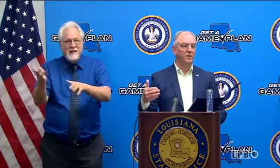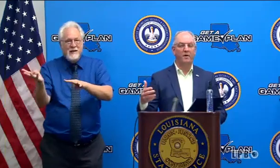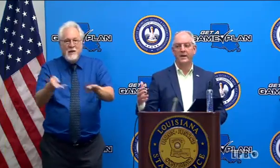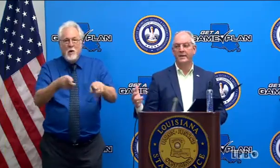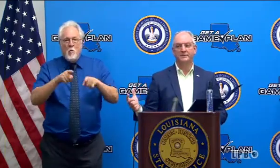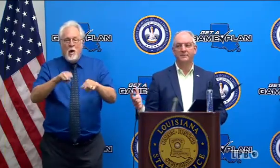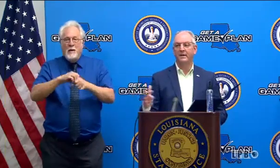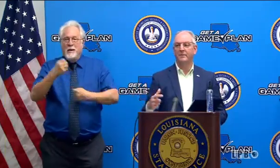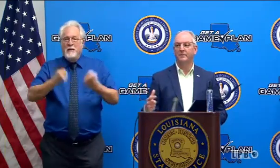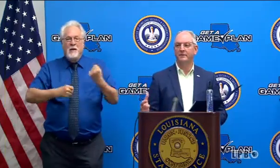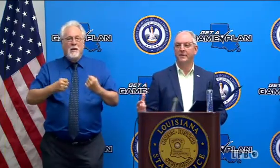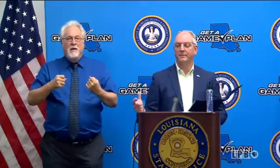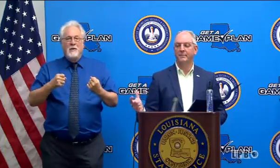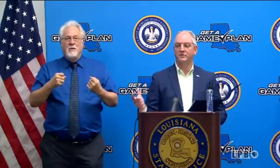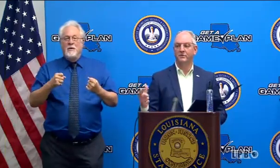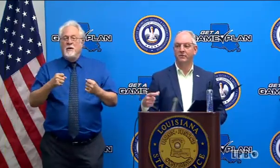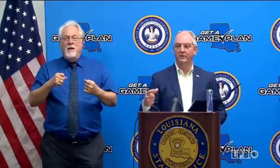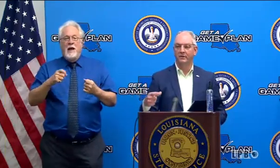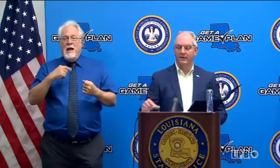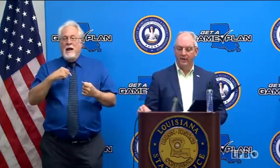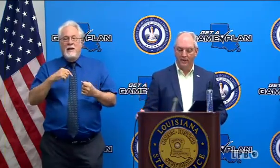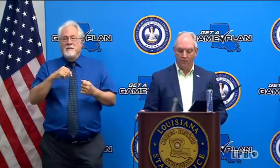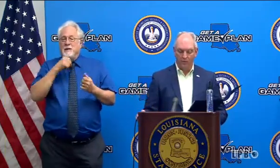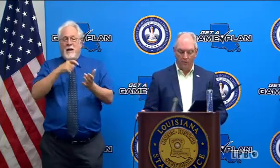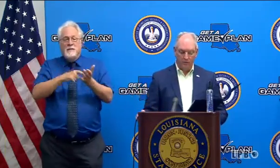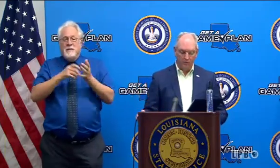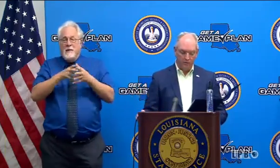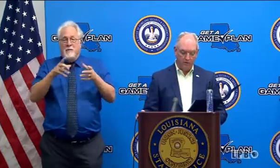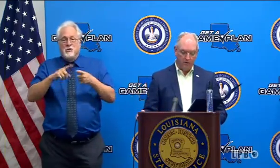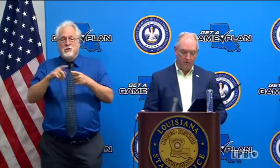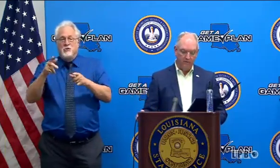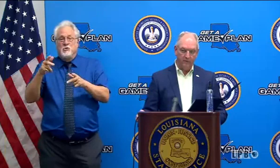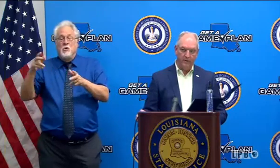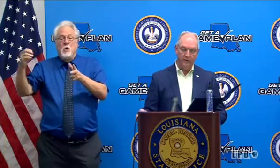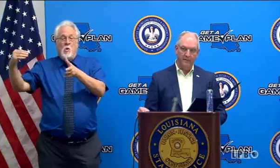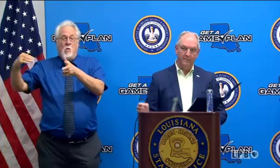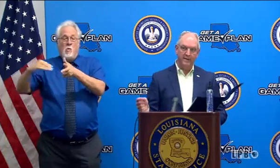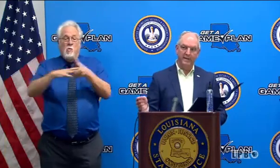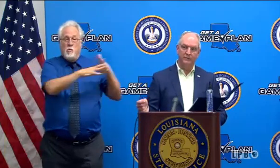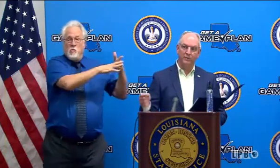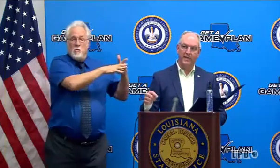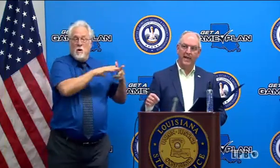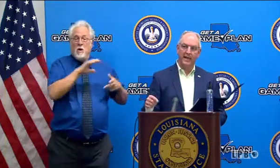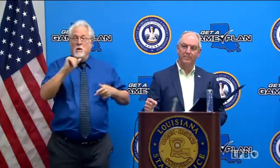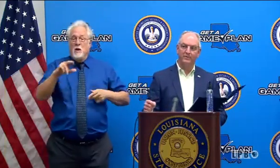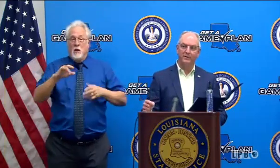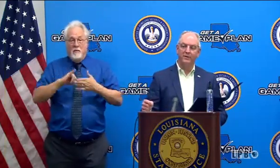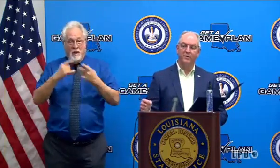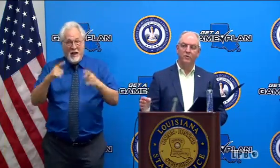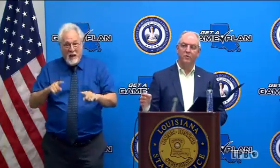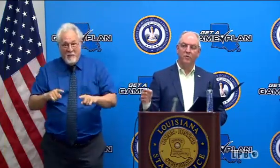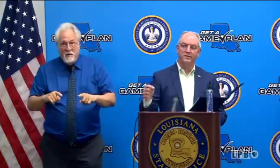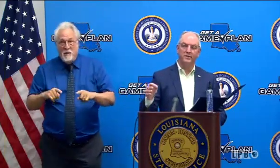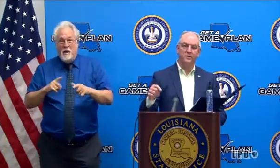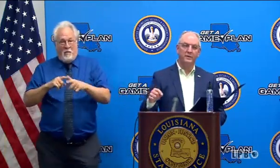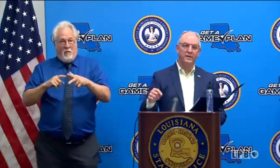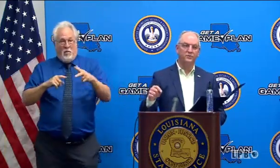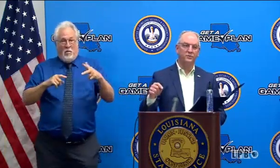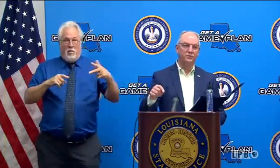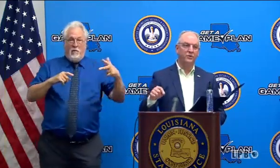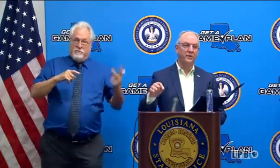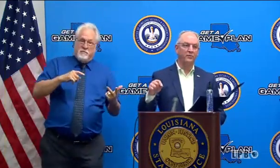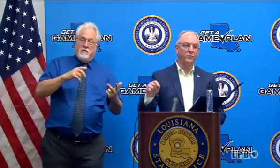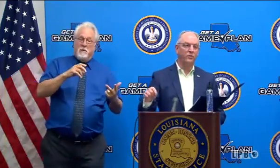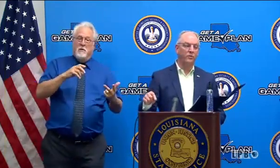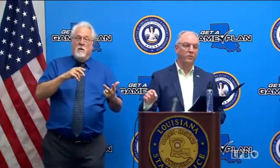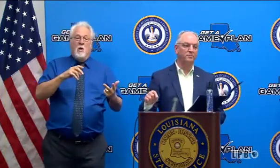you're in your car. And it doesn't take much current in order to wash your car off the road. And many times when that happens, you're washed into a ditch